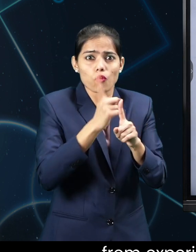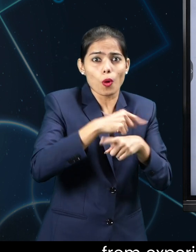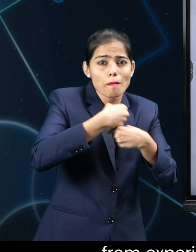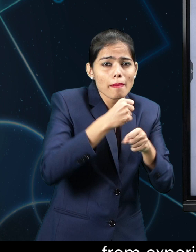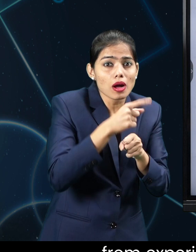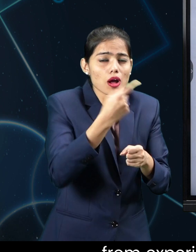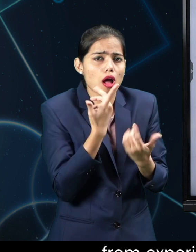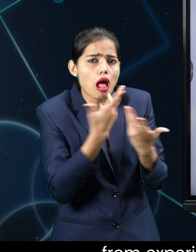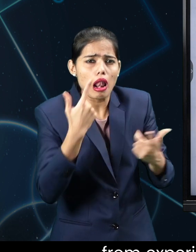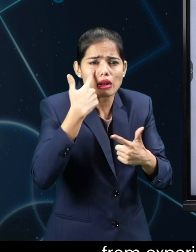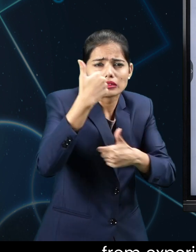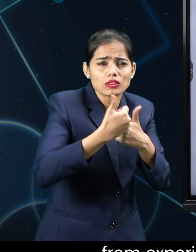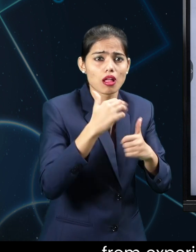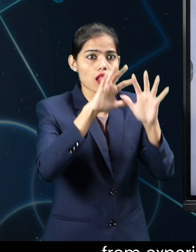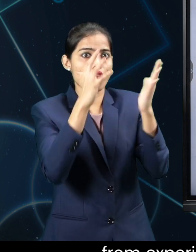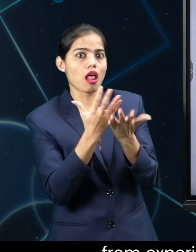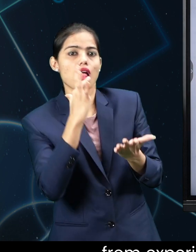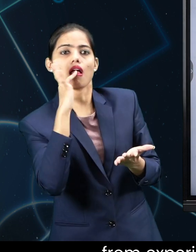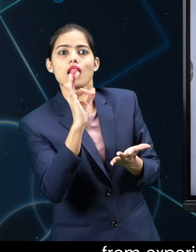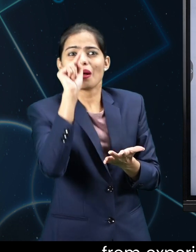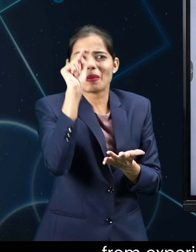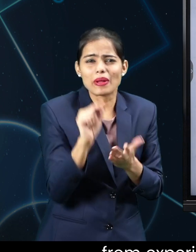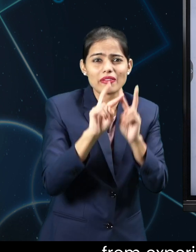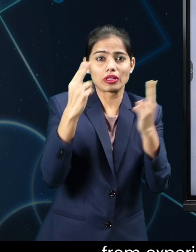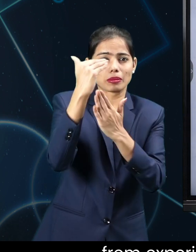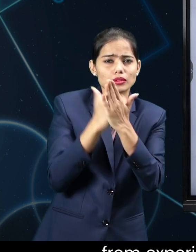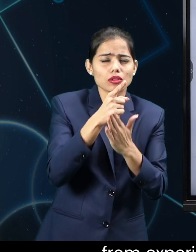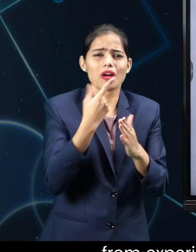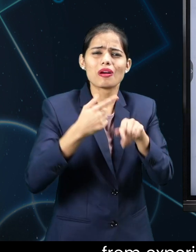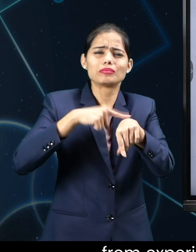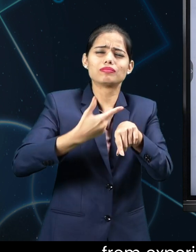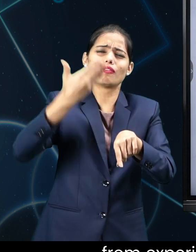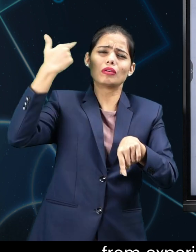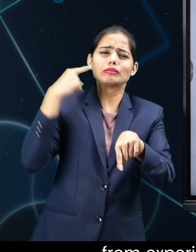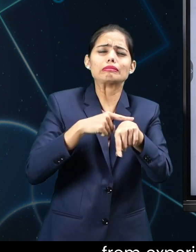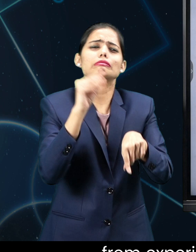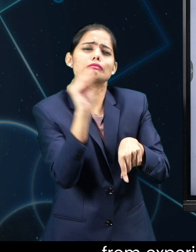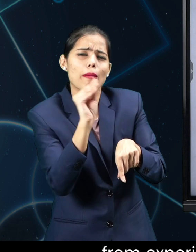from experiments or real-world events or past data.